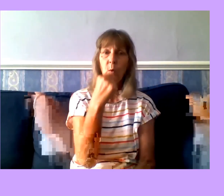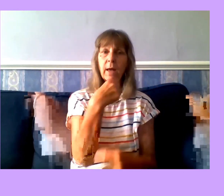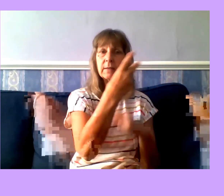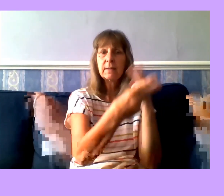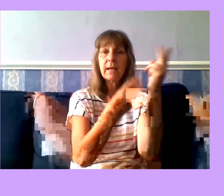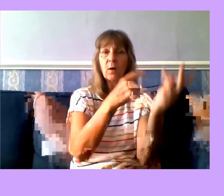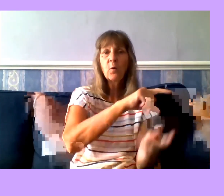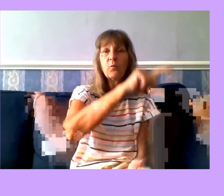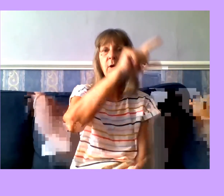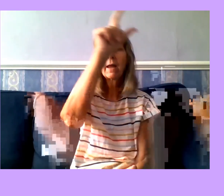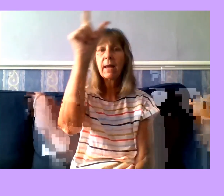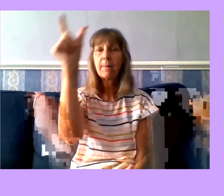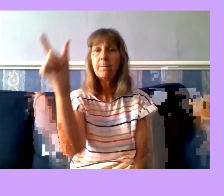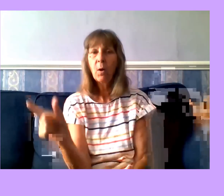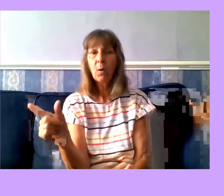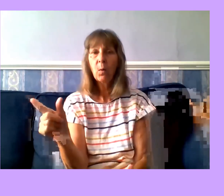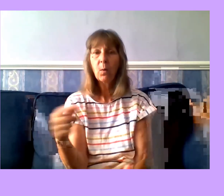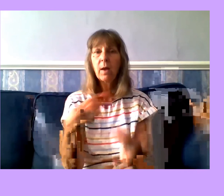You can